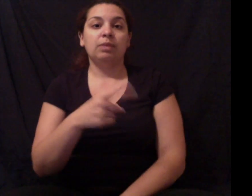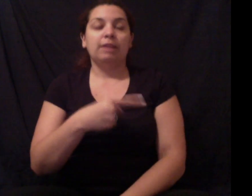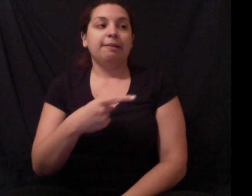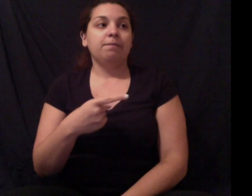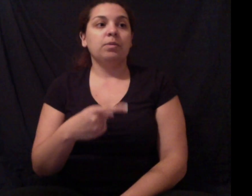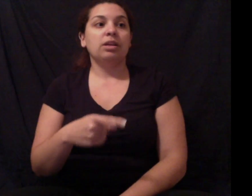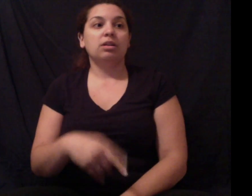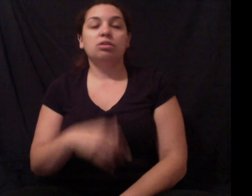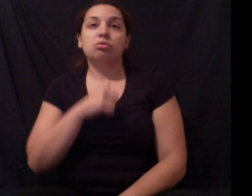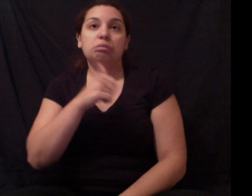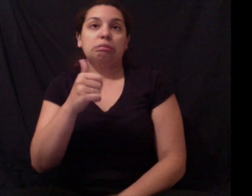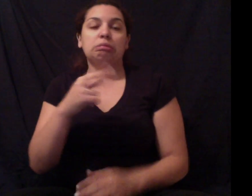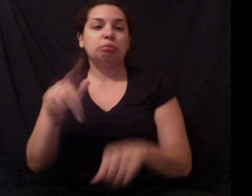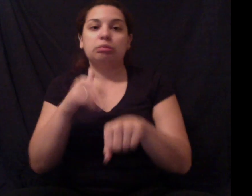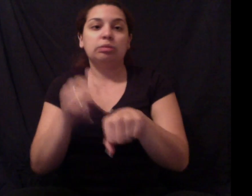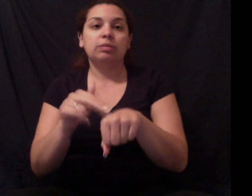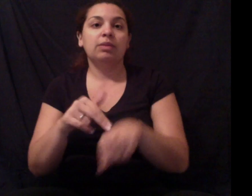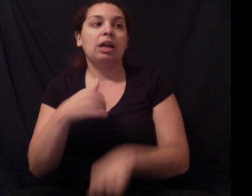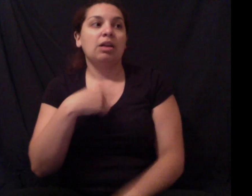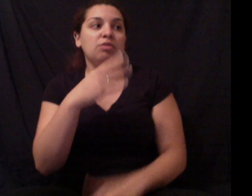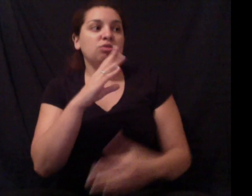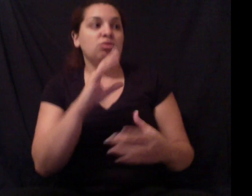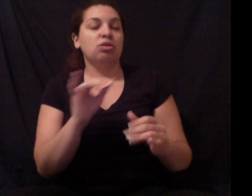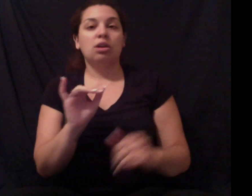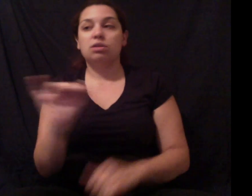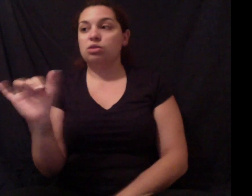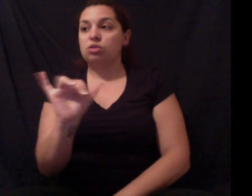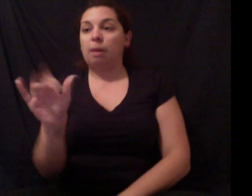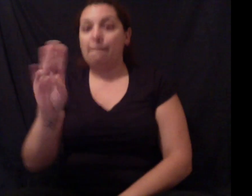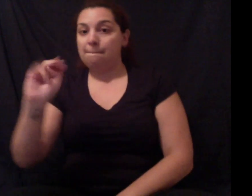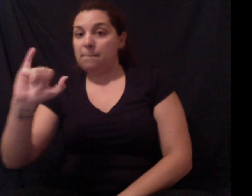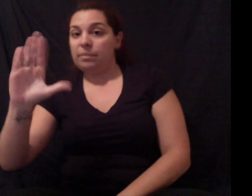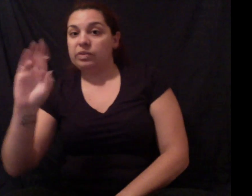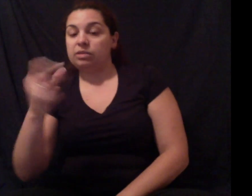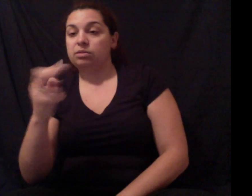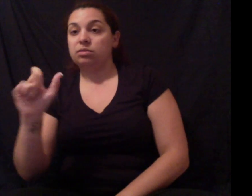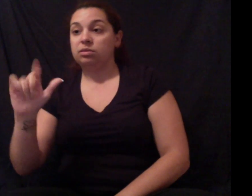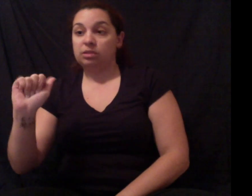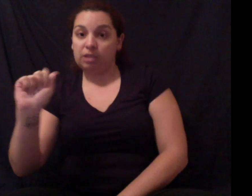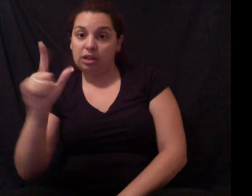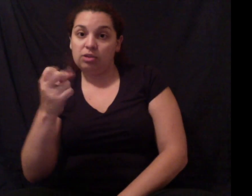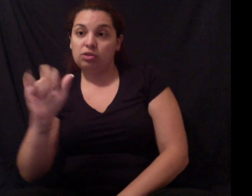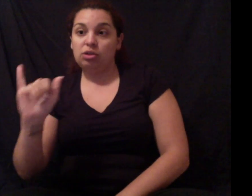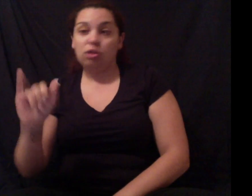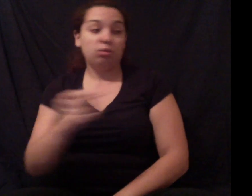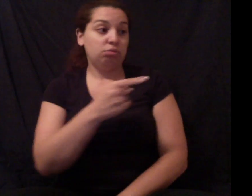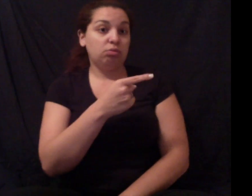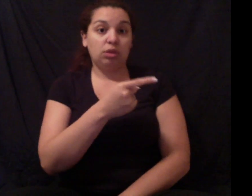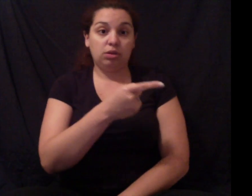have been guilty of comparing him to Michelangelo on several occasions, to which he reacted like this.